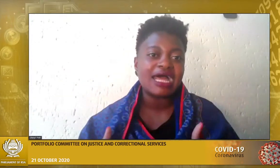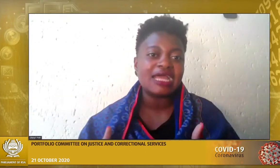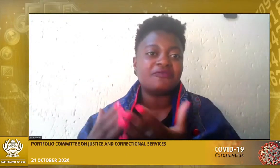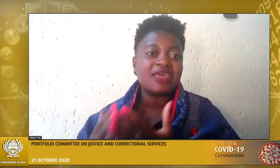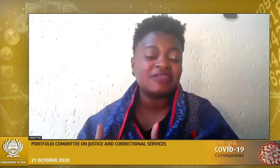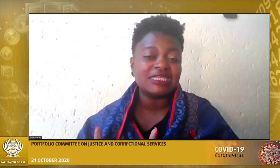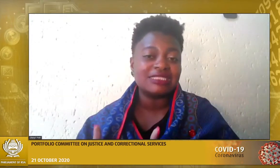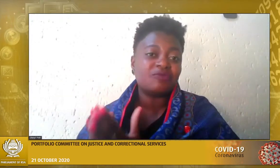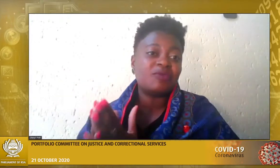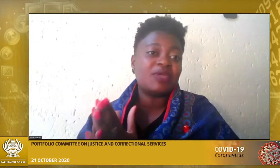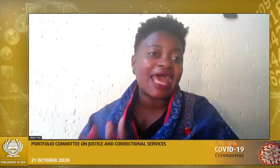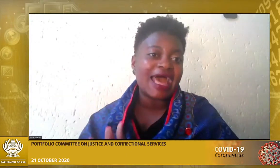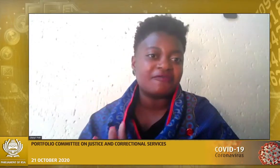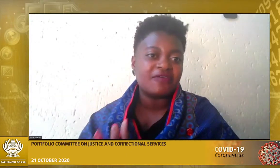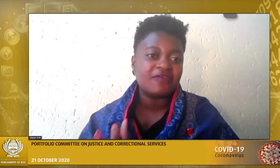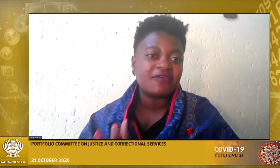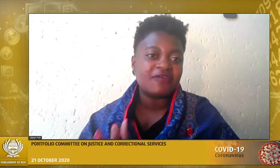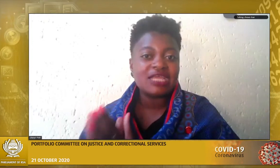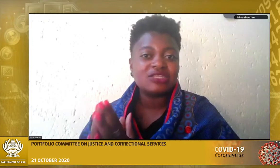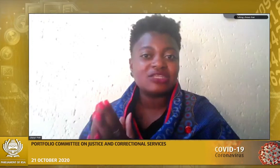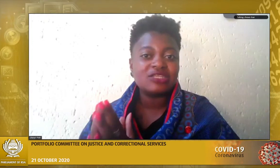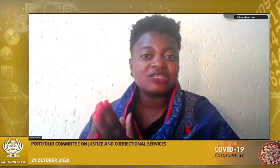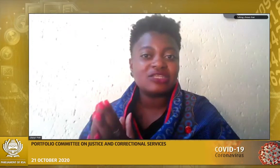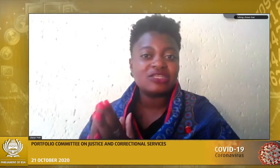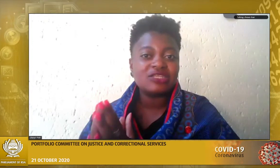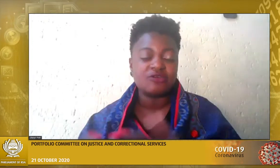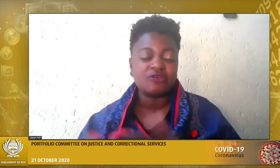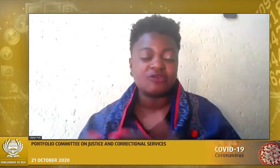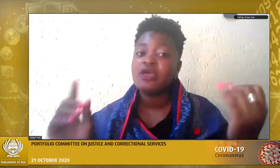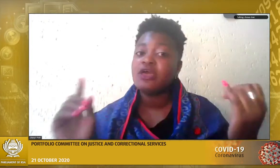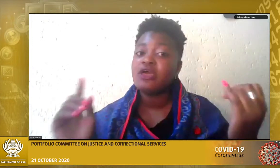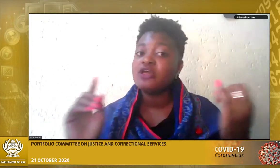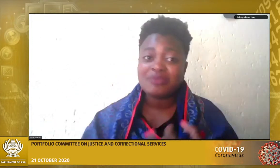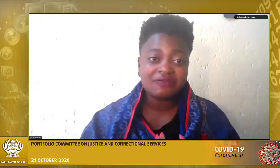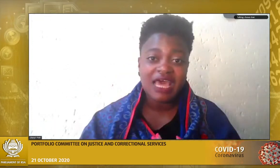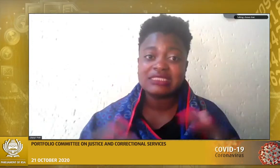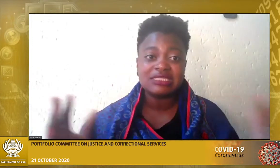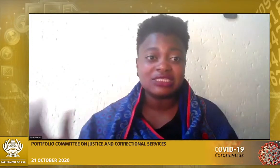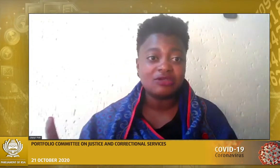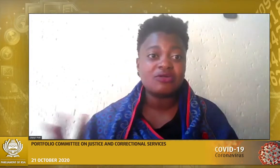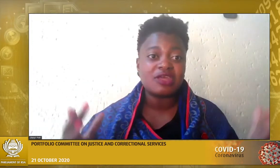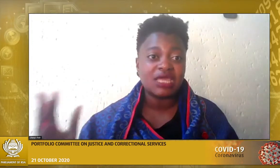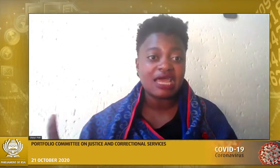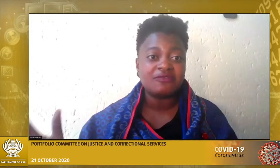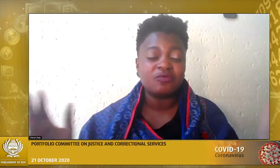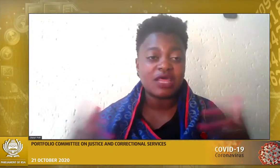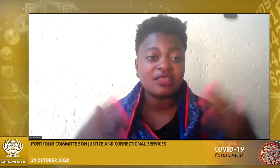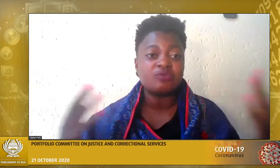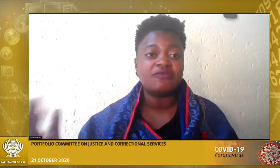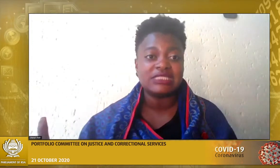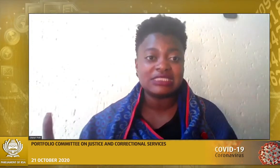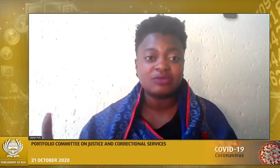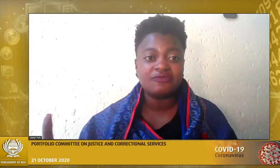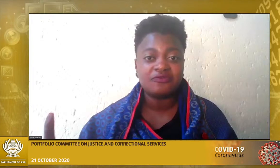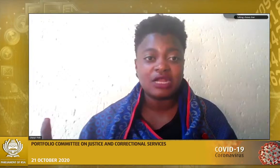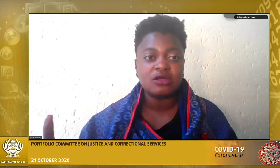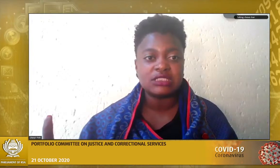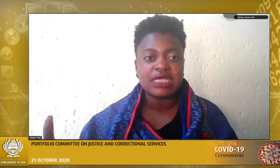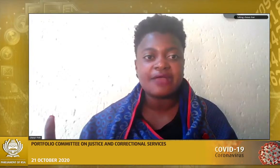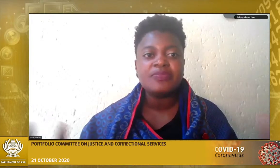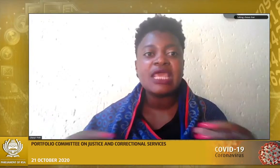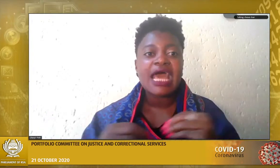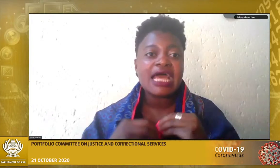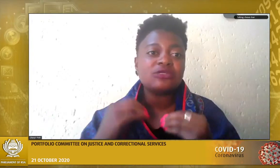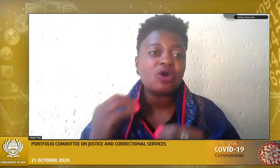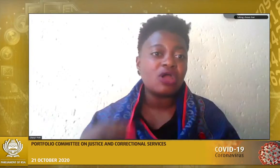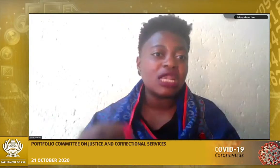on the kind of evidence that we have to trying to understand the extent of domestic violence in general that we kind of whether we've existed with for a very